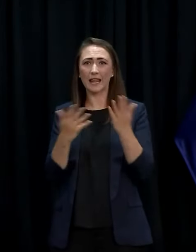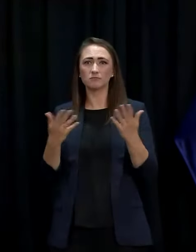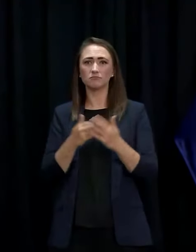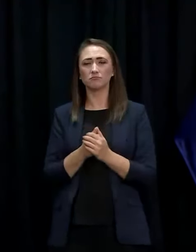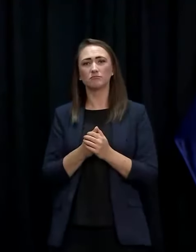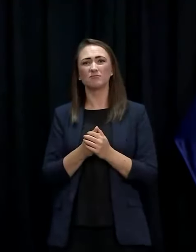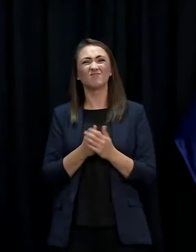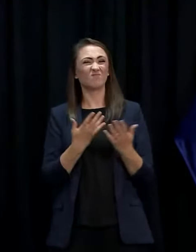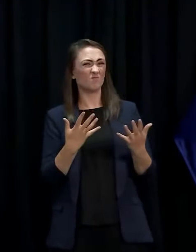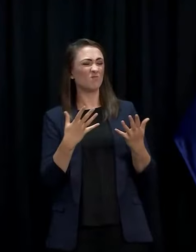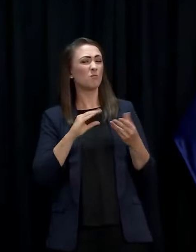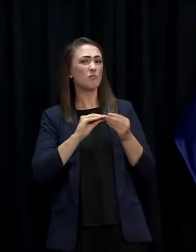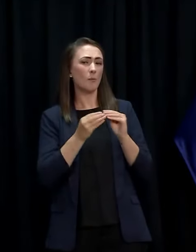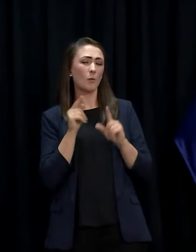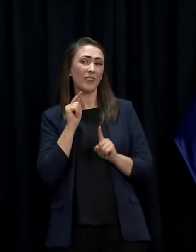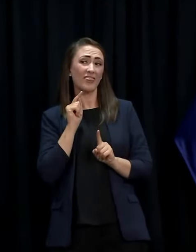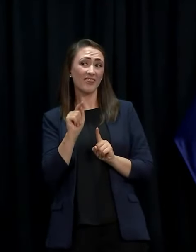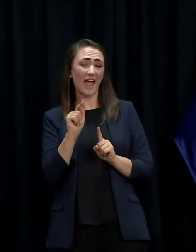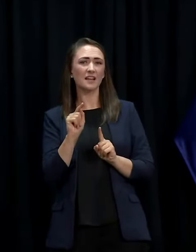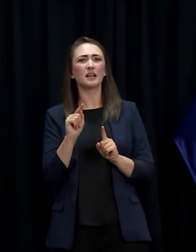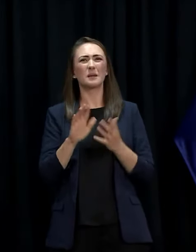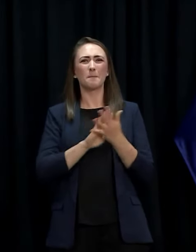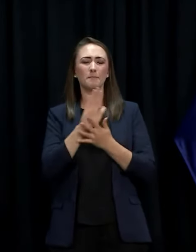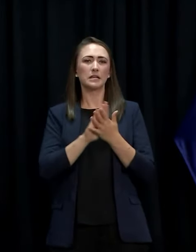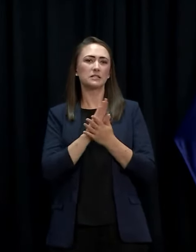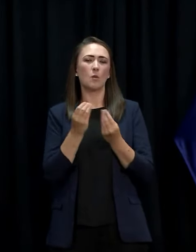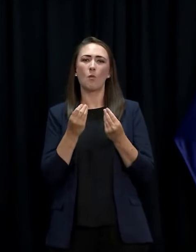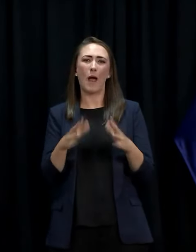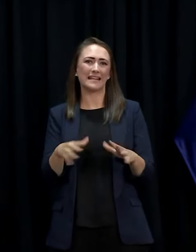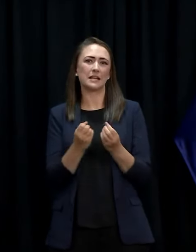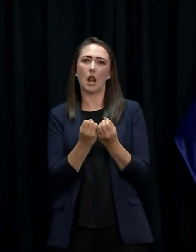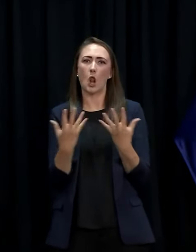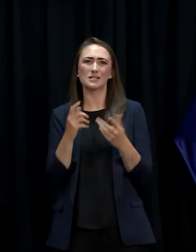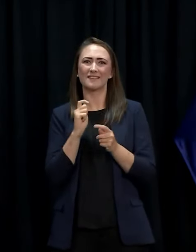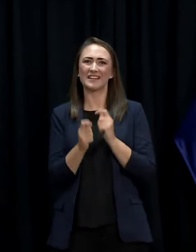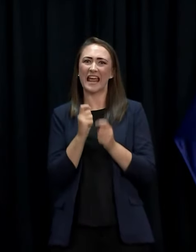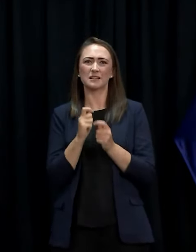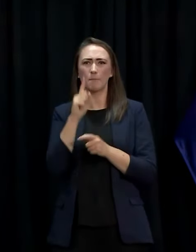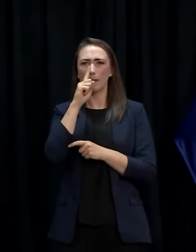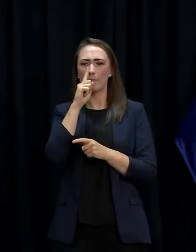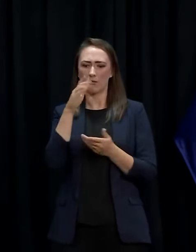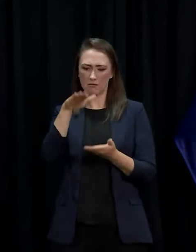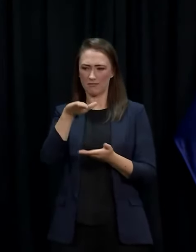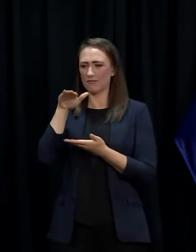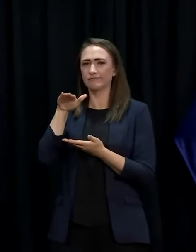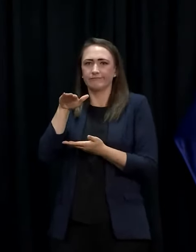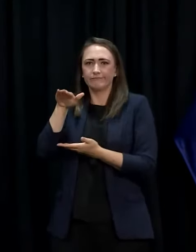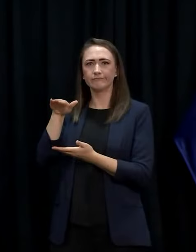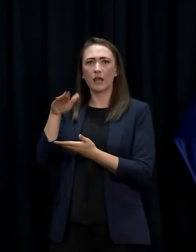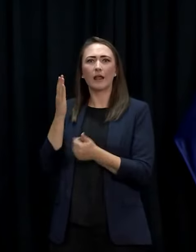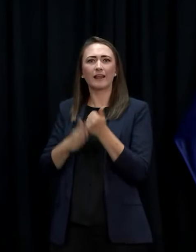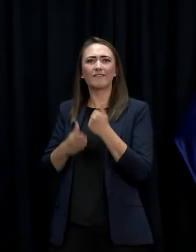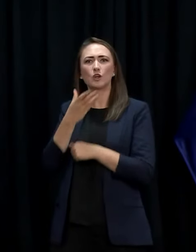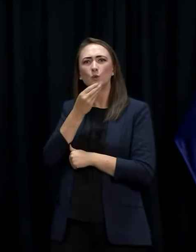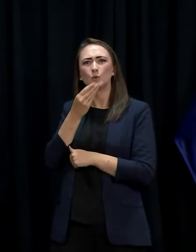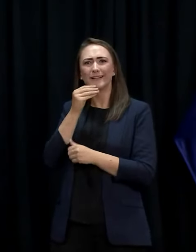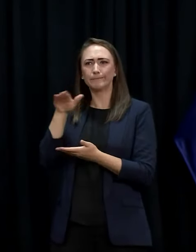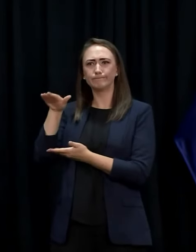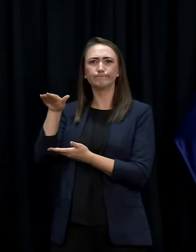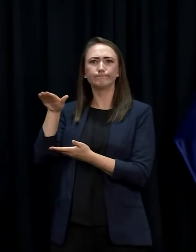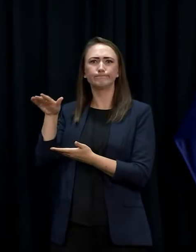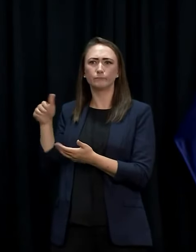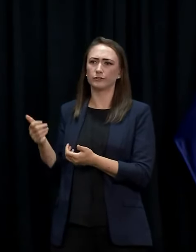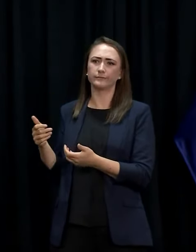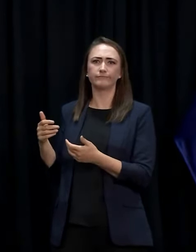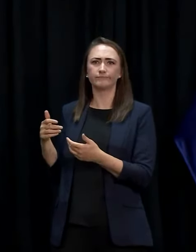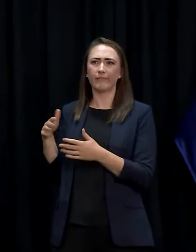tests. There's a lot of tests that end up just sitting in a cupboard. And in fact, if you look at the number of tests that we've distributed versus the number of tests where results have